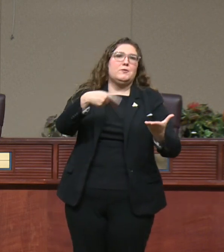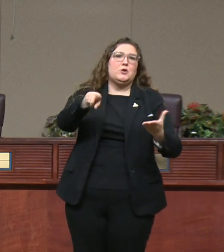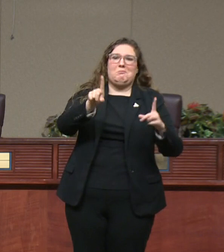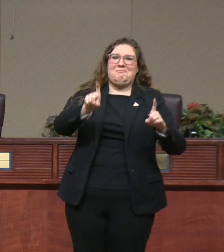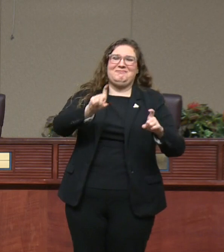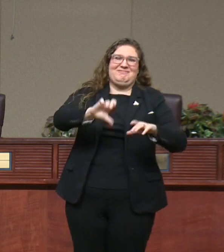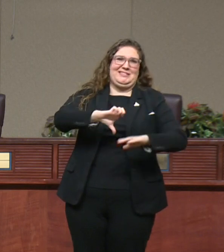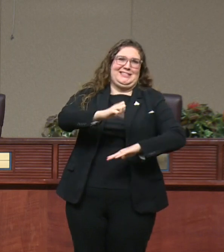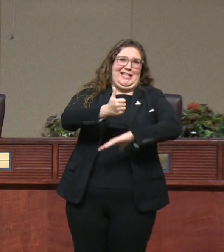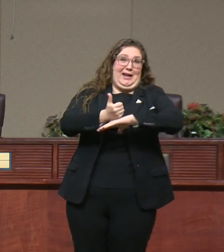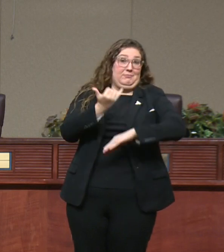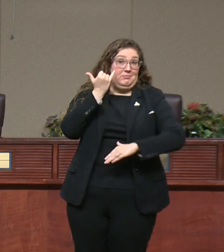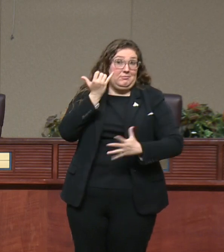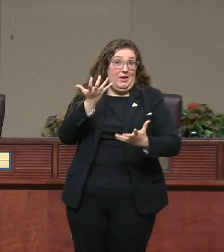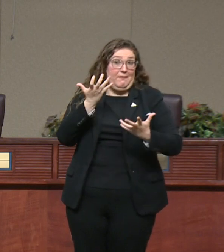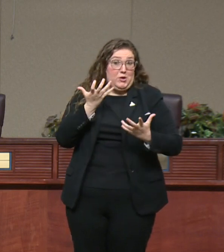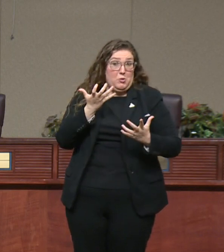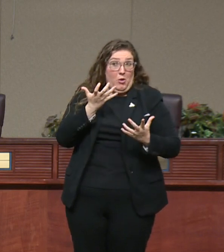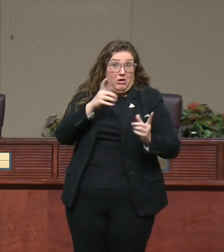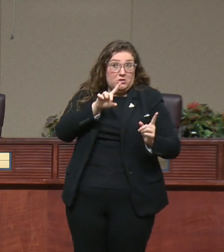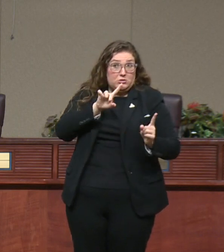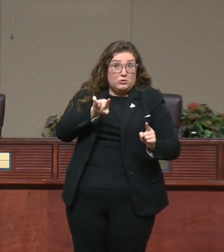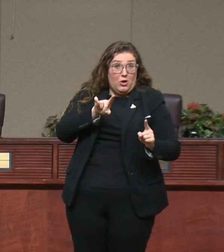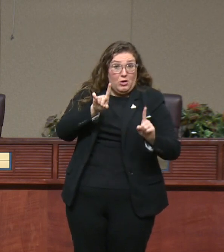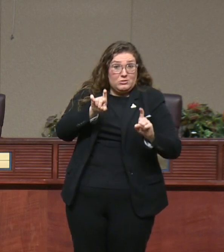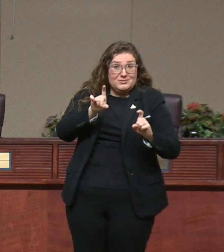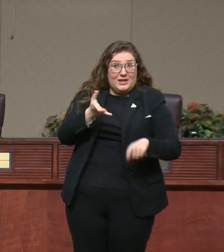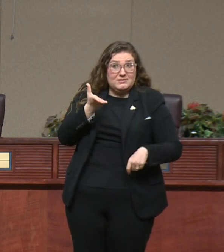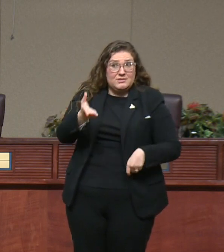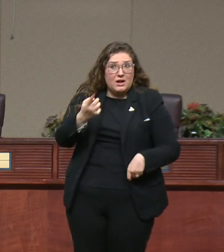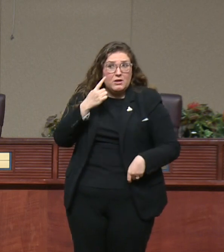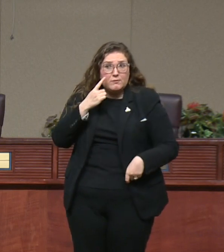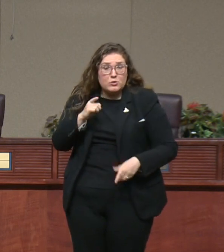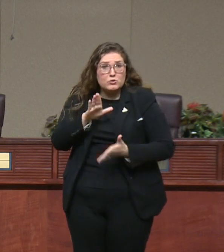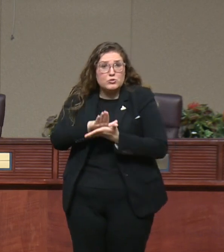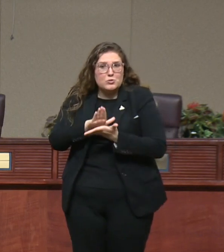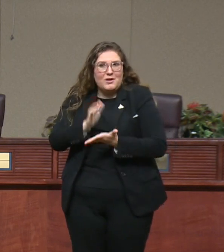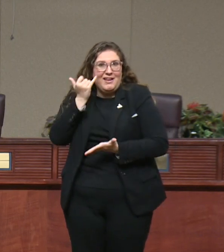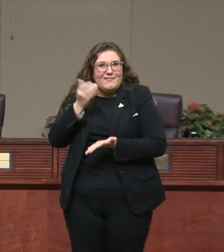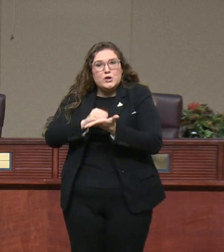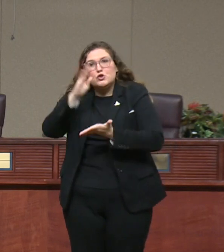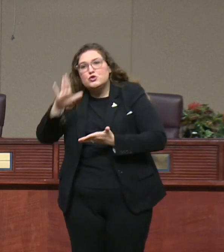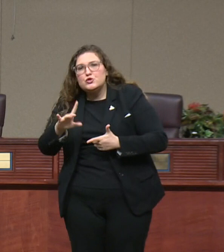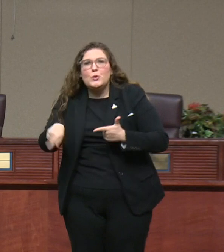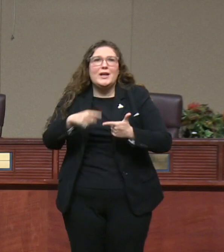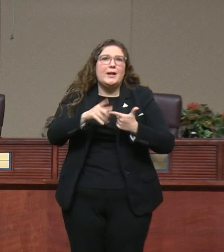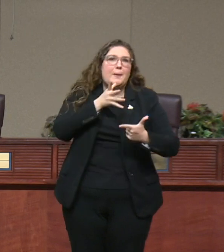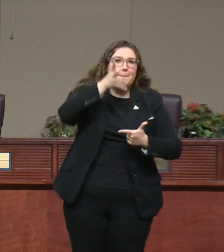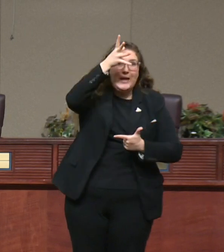individual may have for the school population and the employees as well.